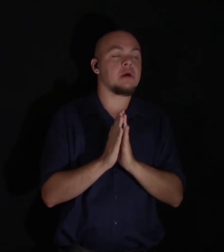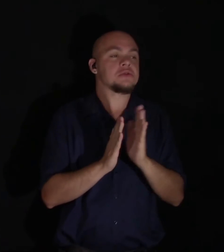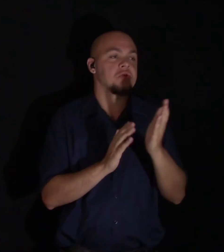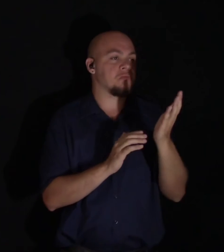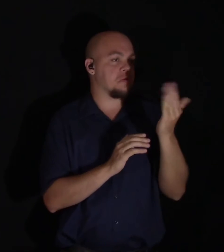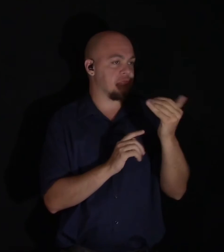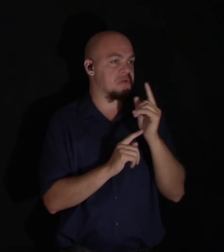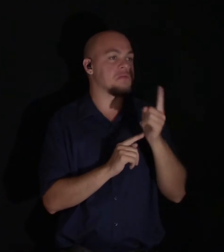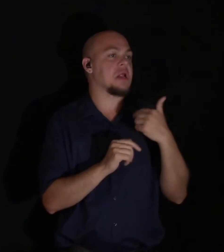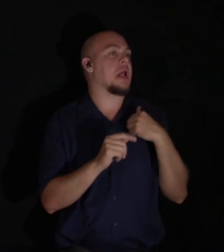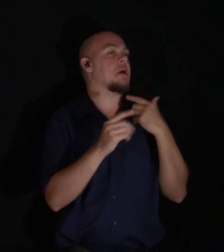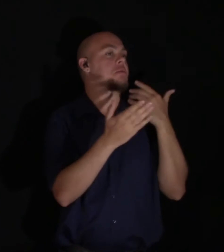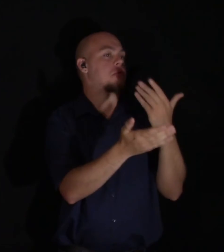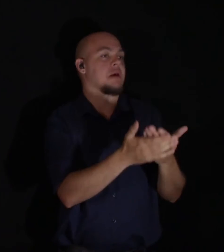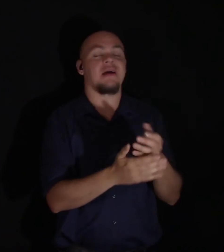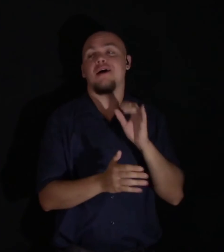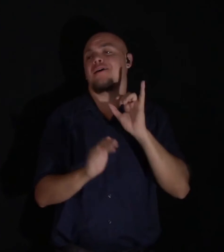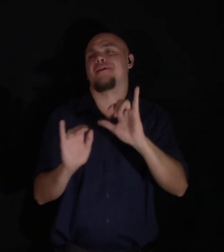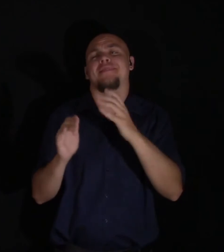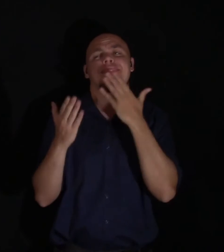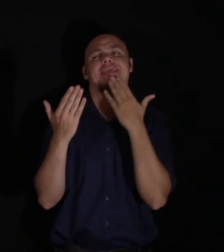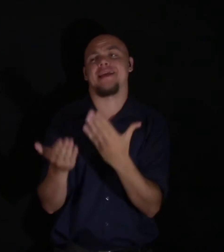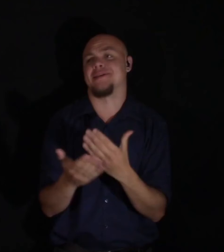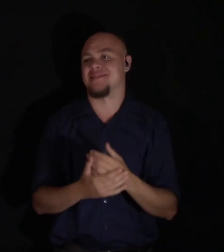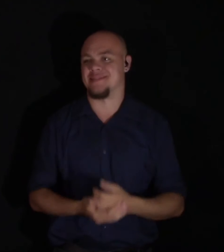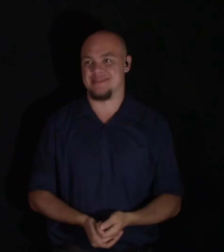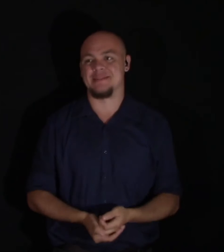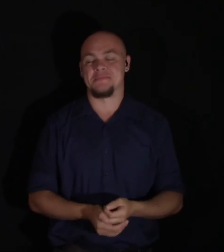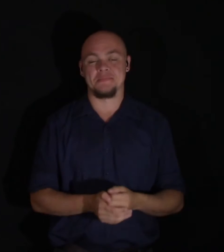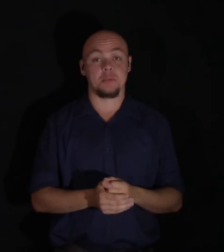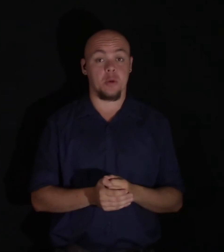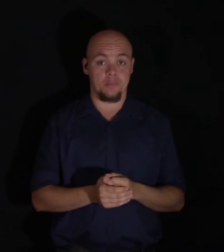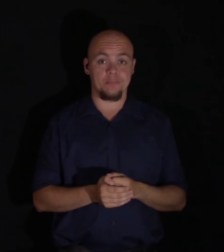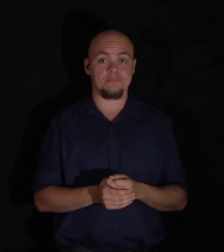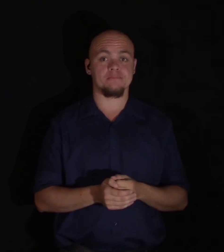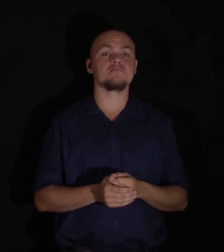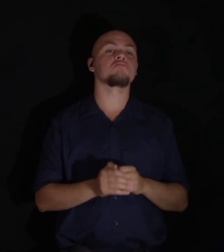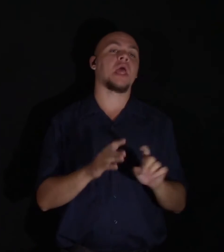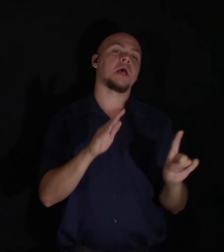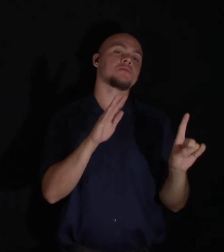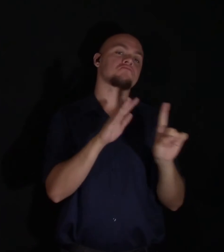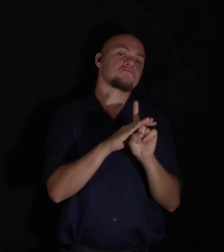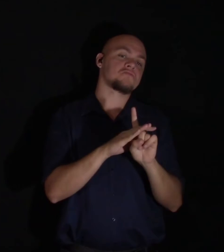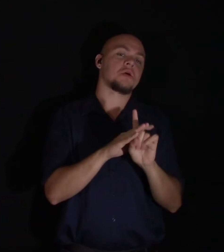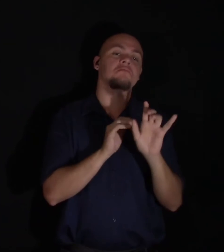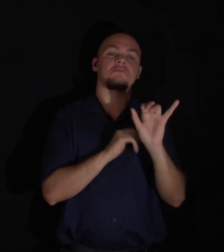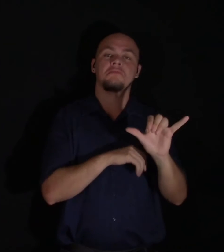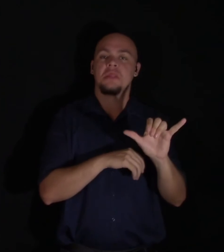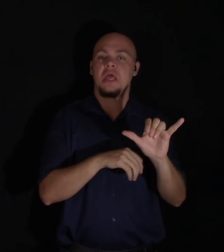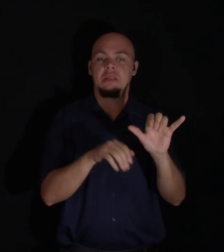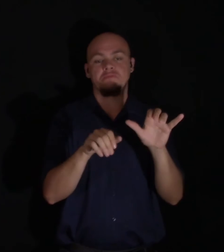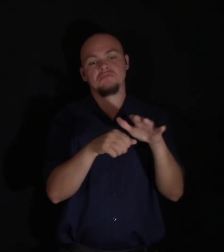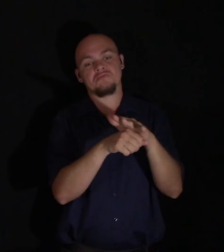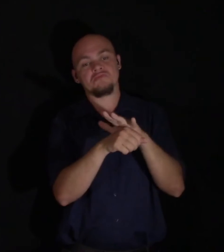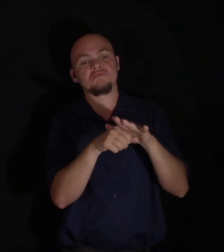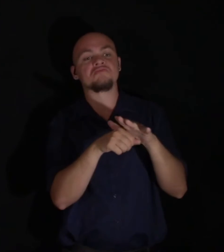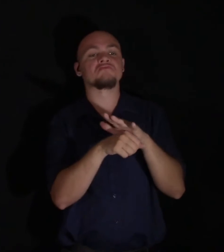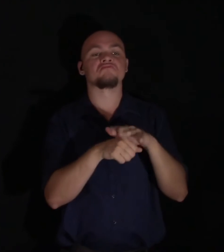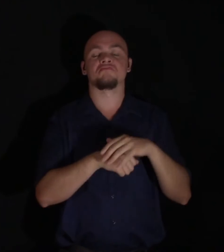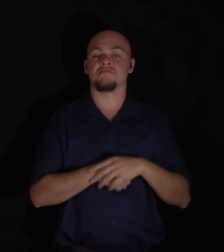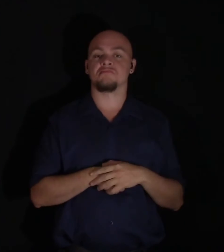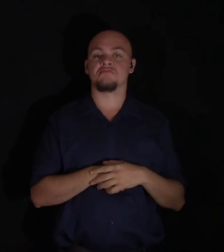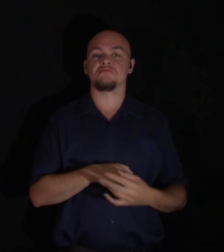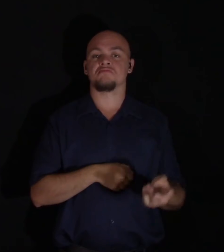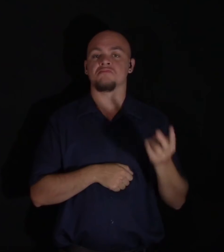15 minutes? He goes, "Oh, that's great. Come on out." Okay. So I show up at the substation, and I sit down with two